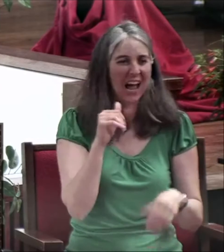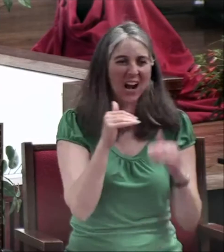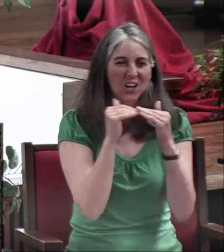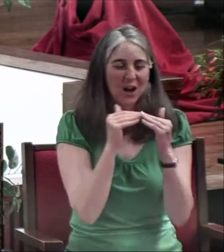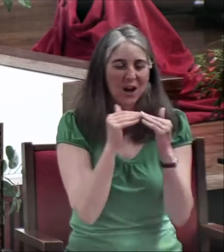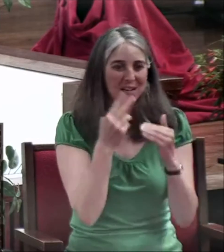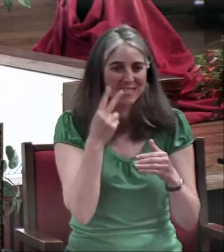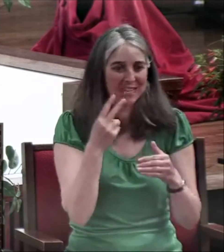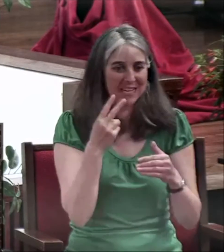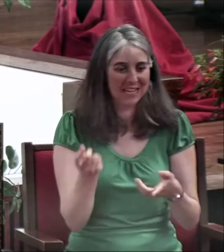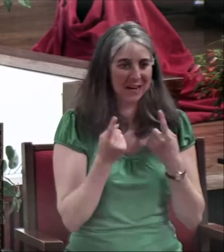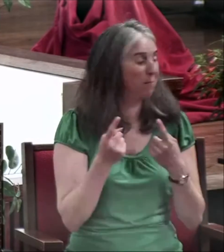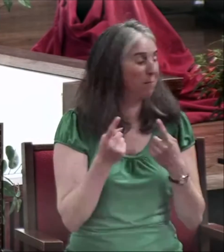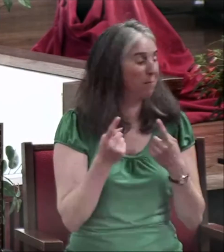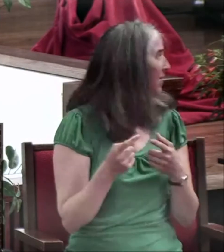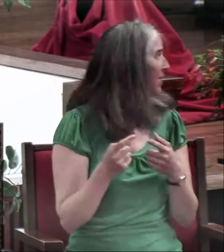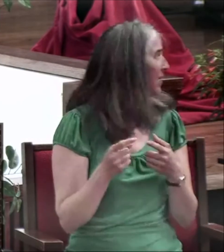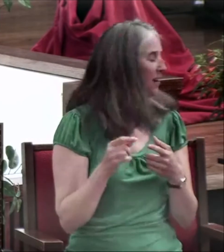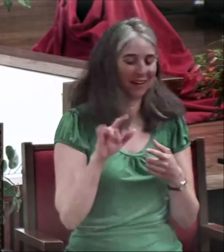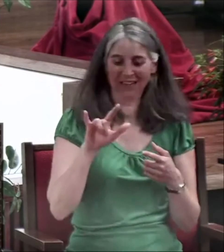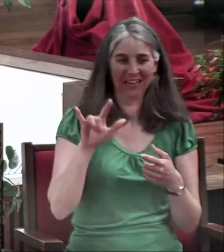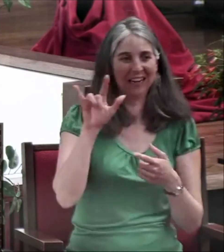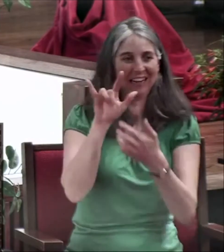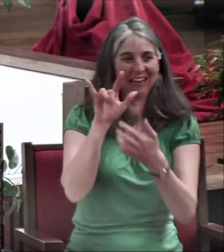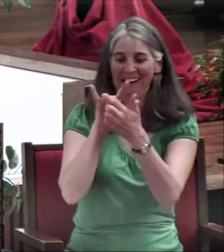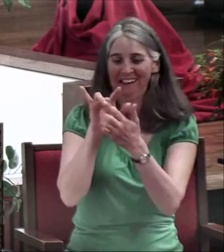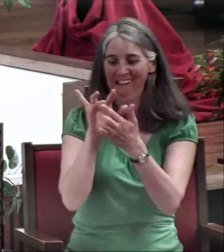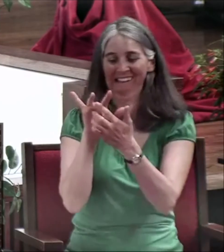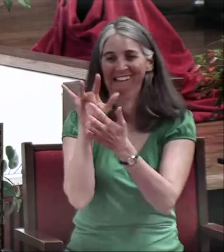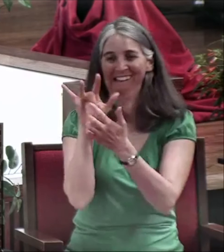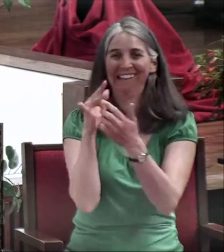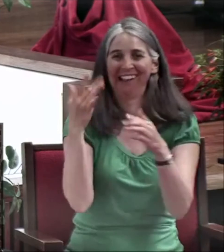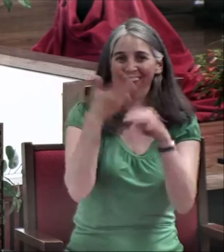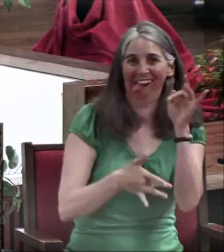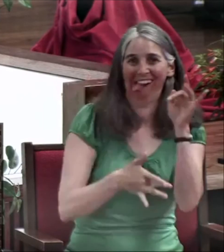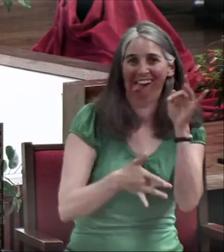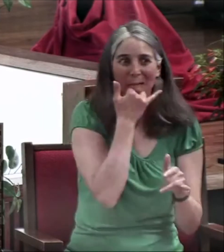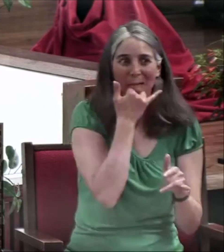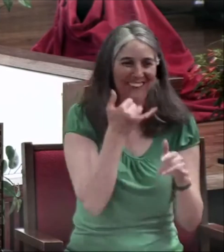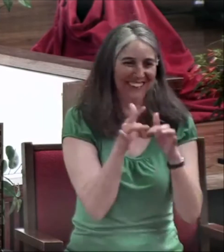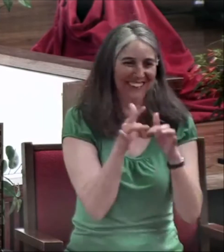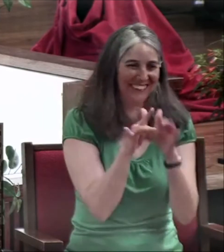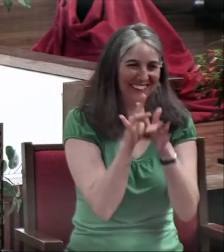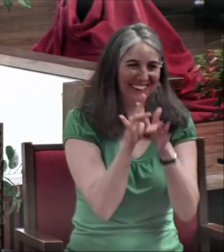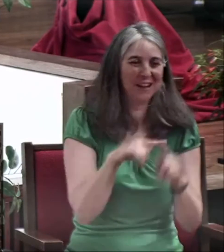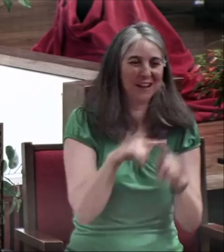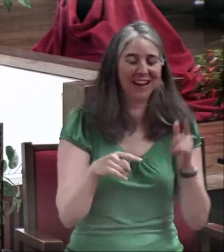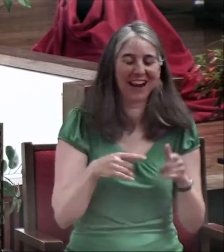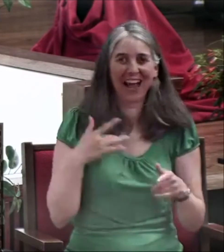get up front as they're talking, when we give back to the Lord, and there was a finger missing. But I work with these because it's kind of still in my blood.